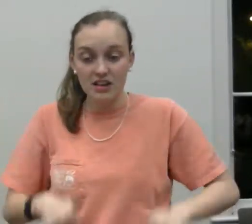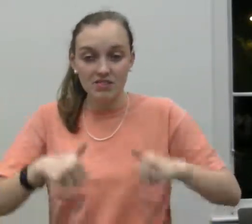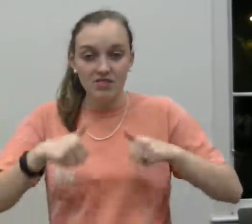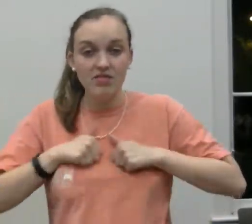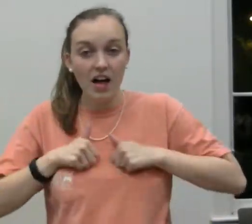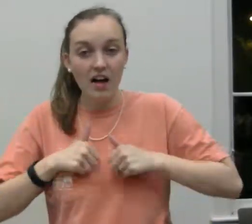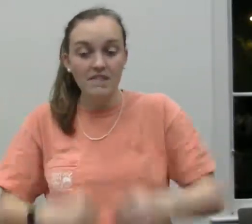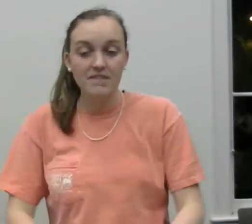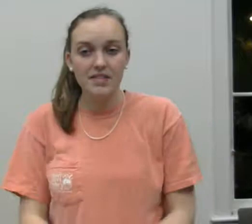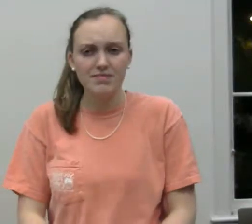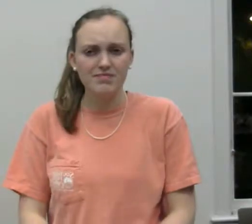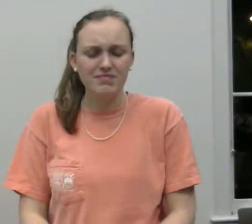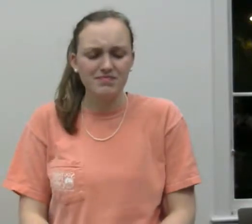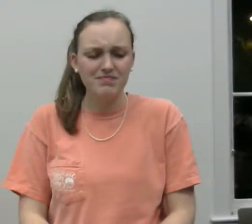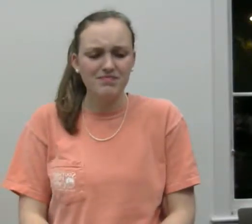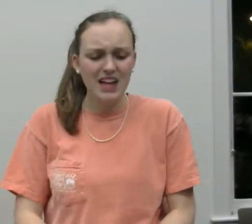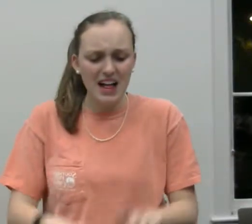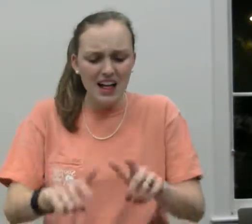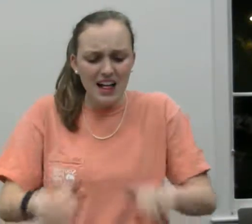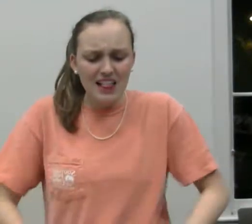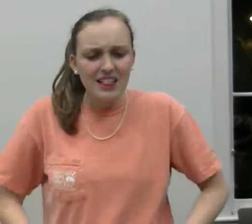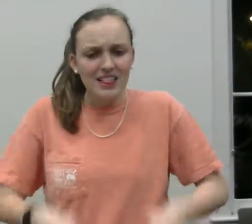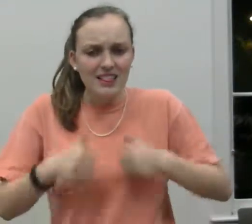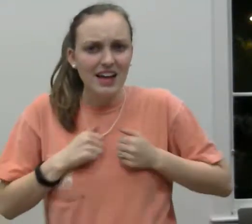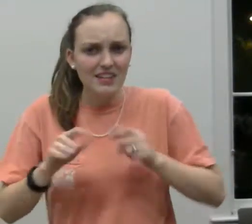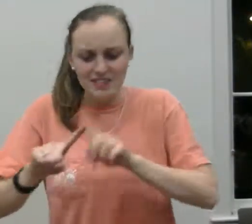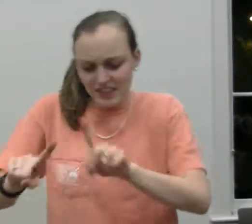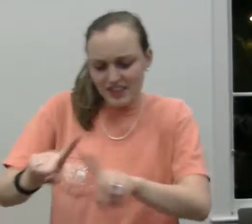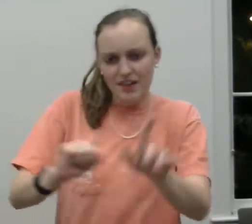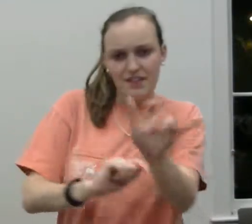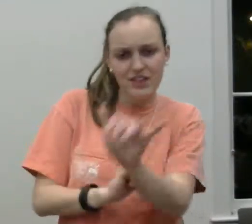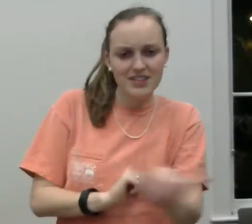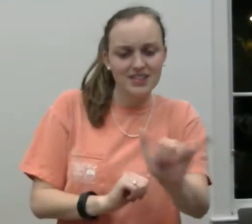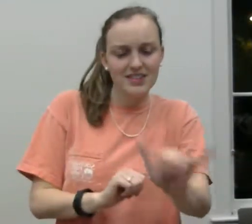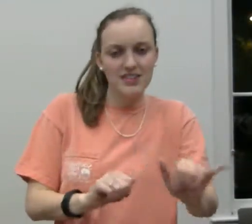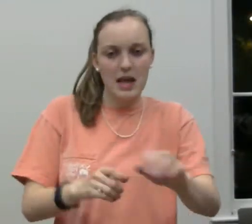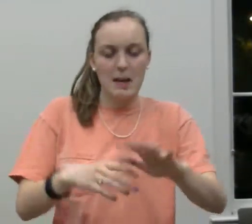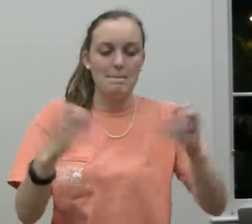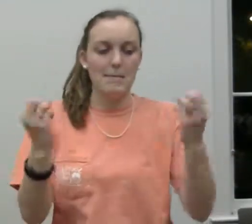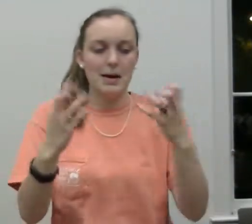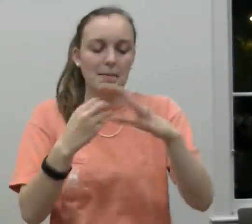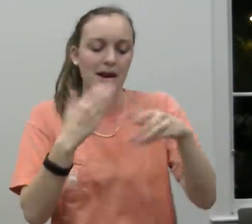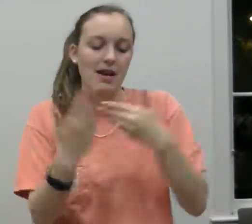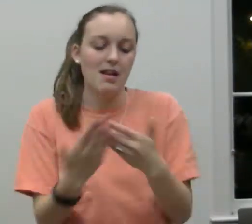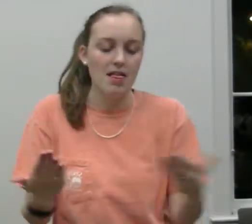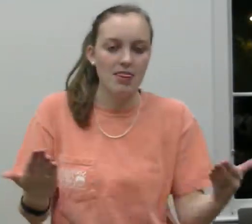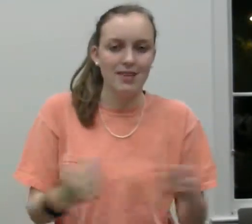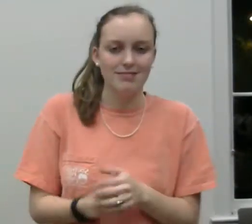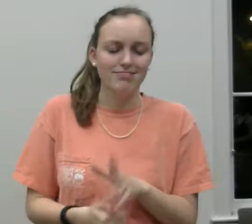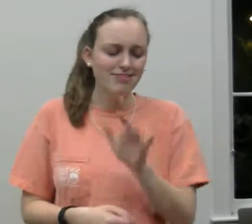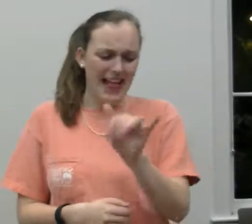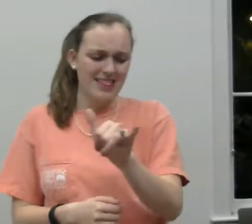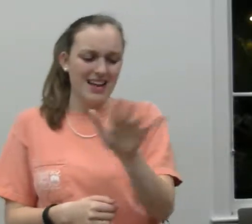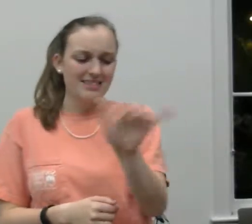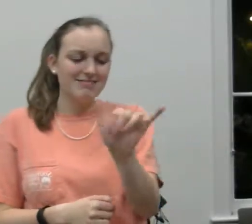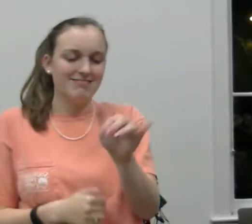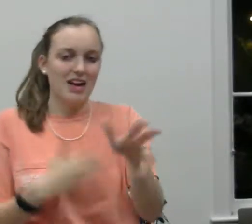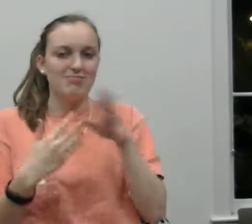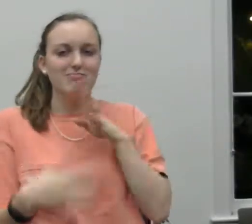how is life different and similar within all living things. And so that kind of is what we just talked about. But it also